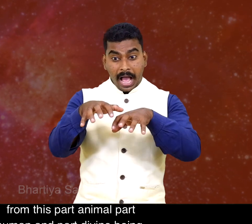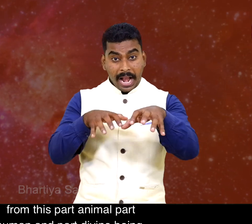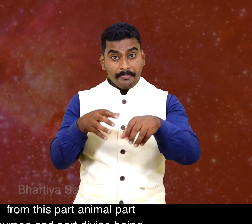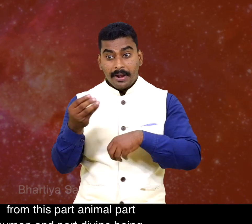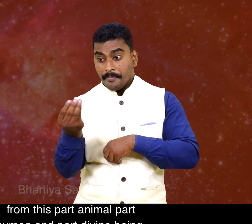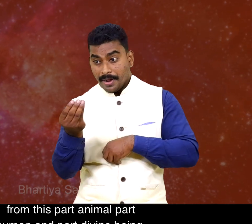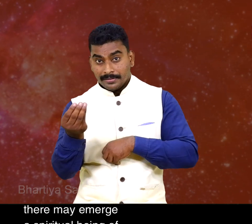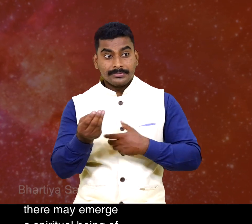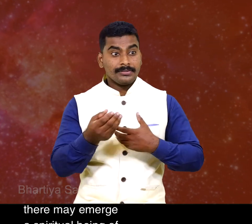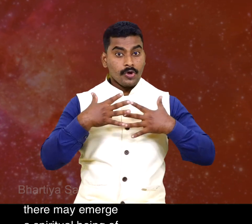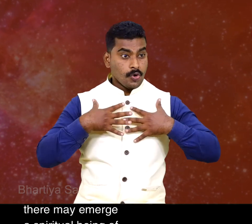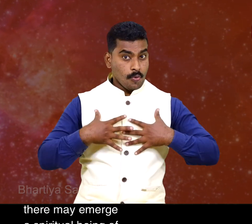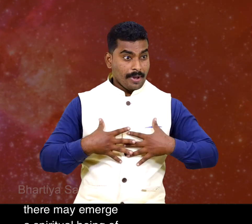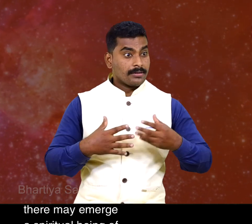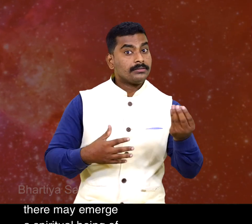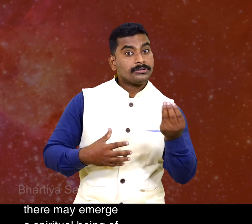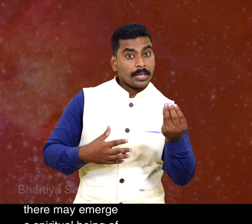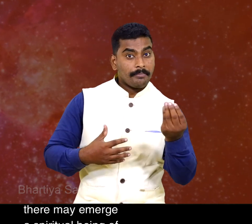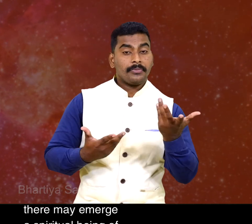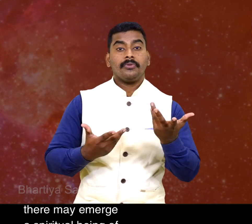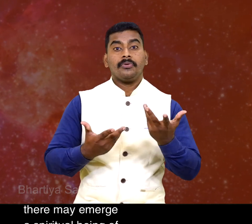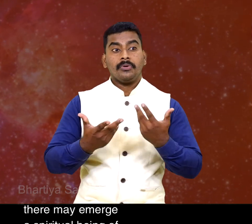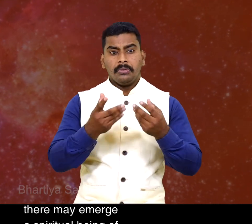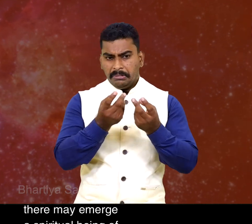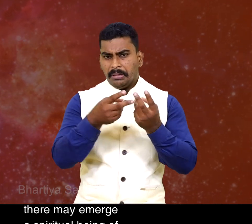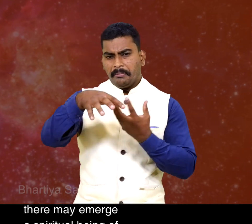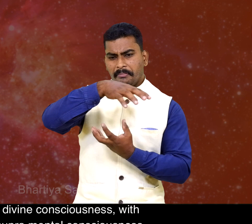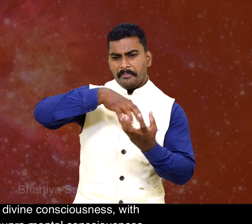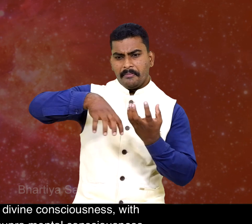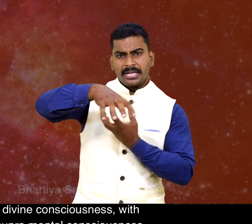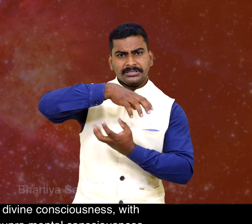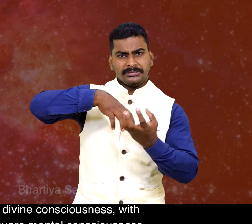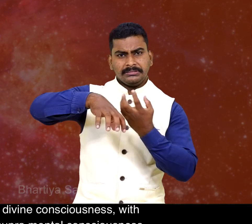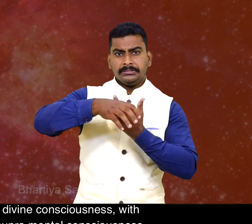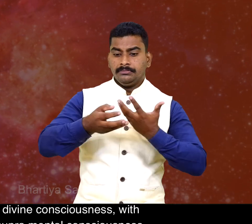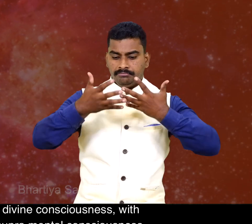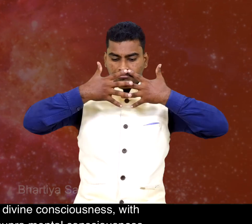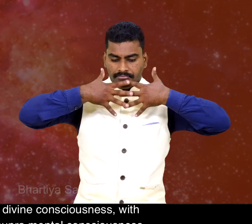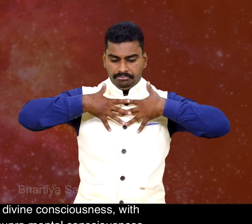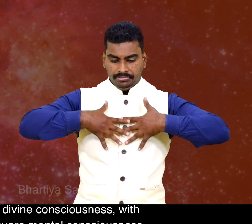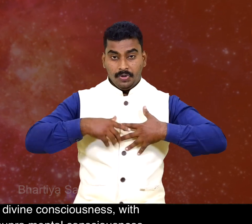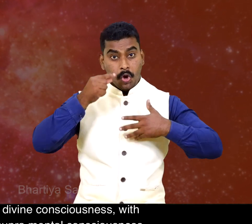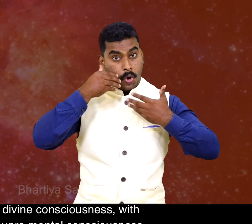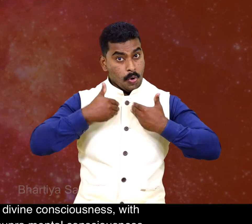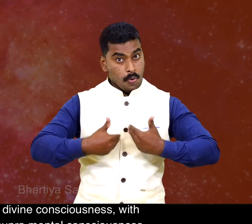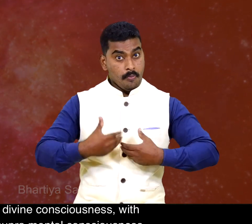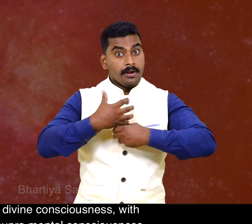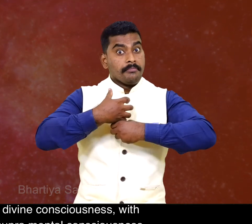being, there may emerge a spiritual being of divine consciousness with supramental